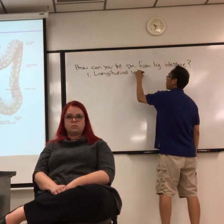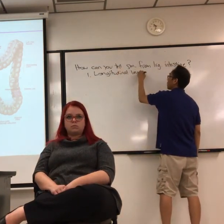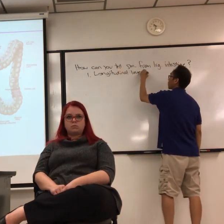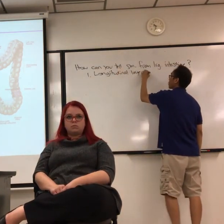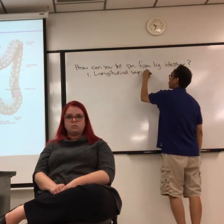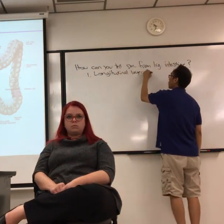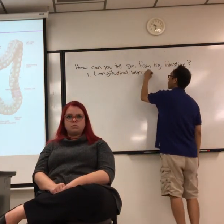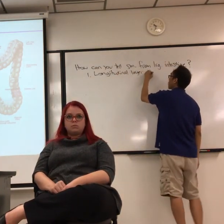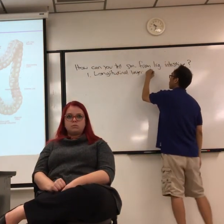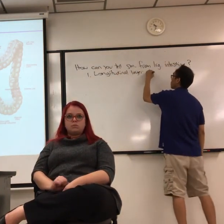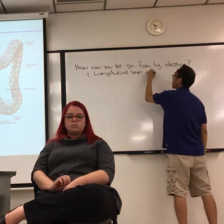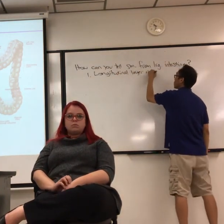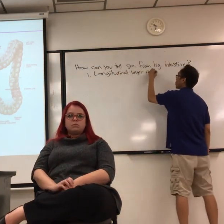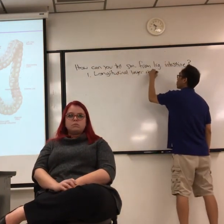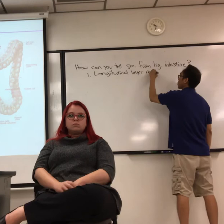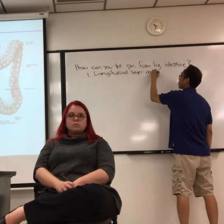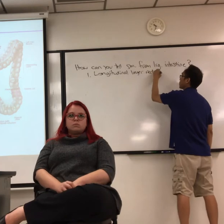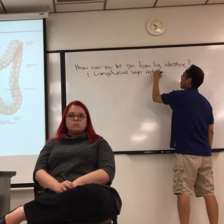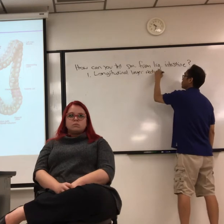layer